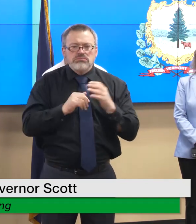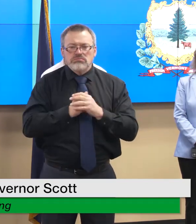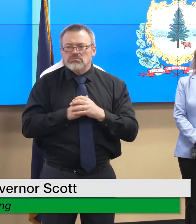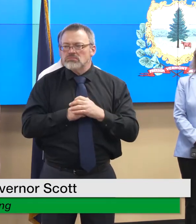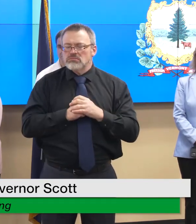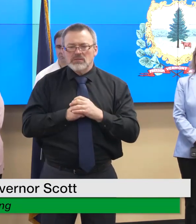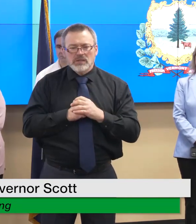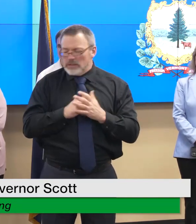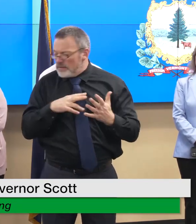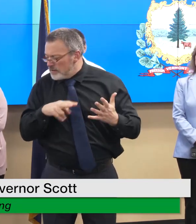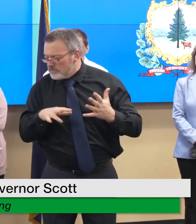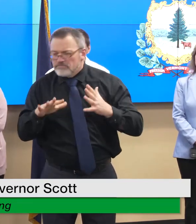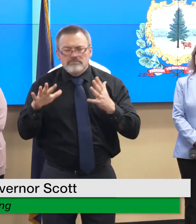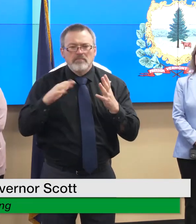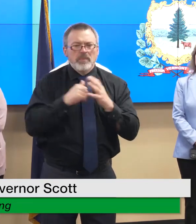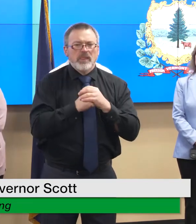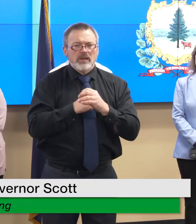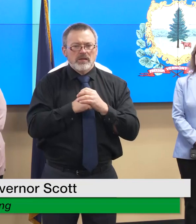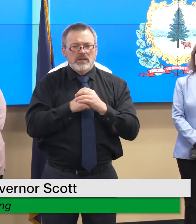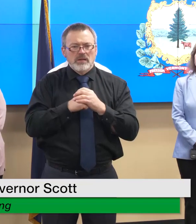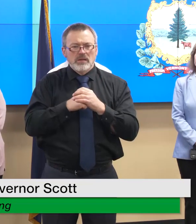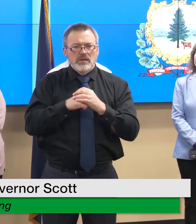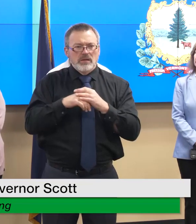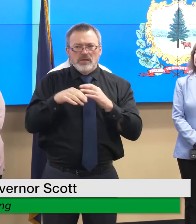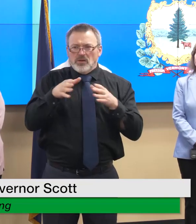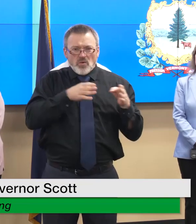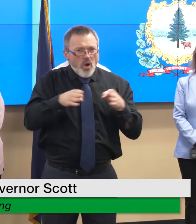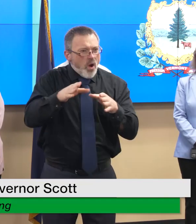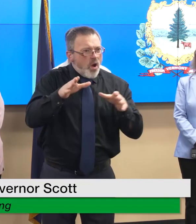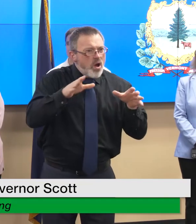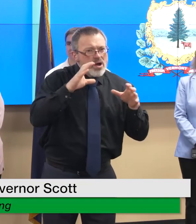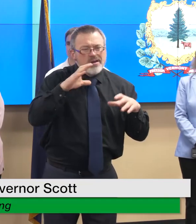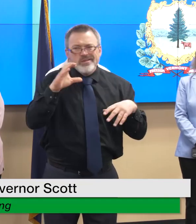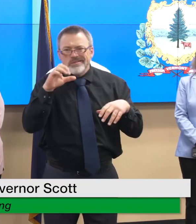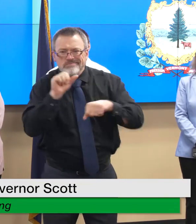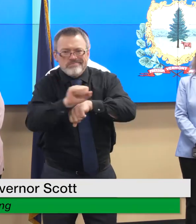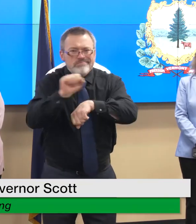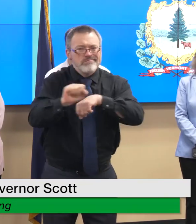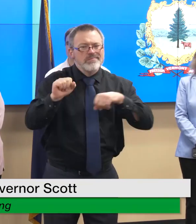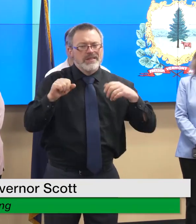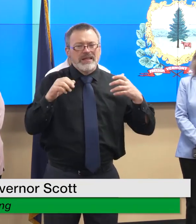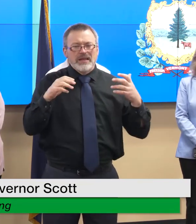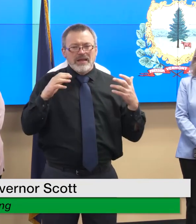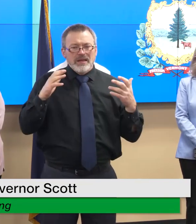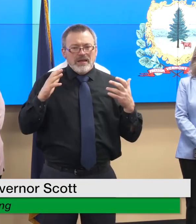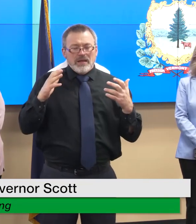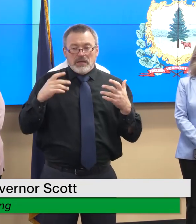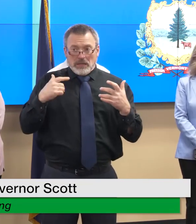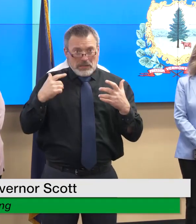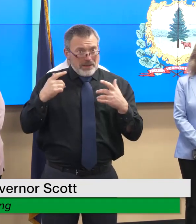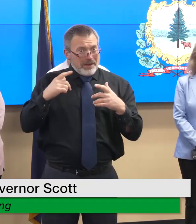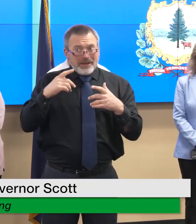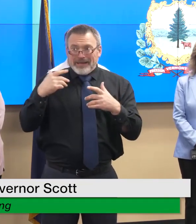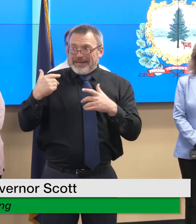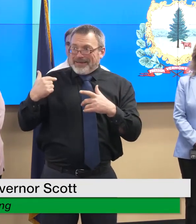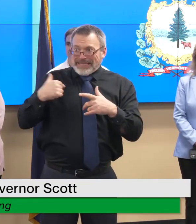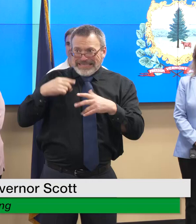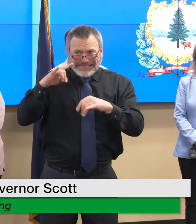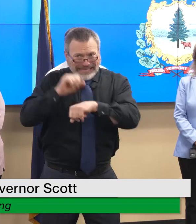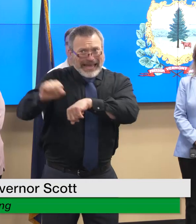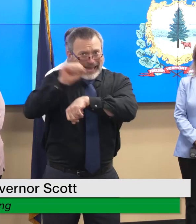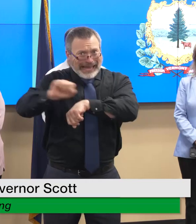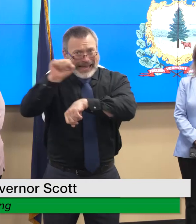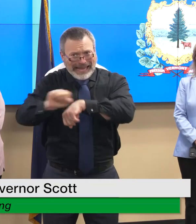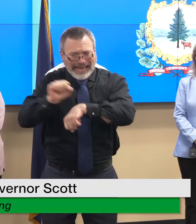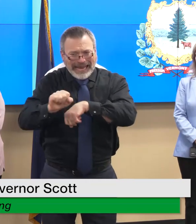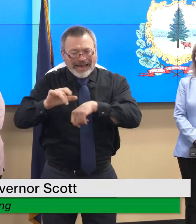and road crews, utility workers, and more, seeing all the progress they've made since the flooding 3 weeks ago being washed away